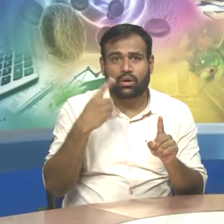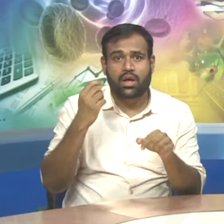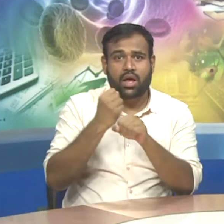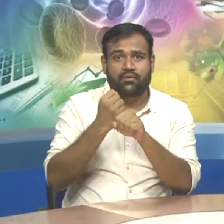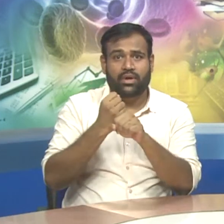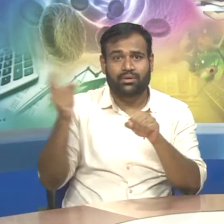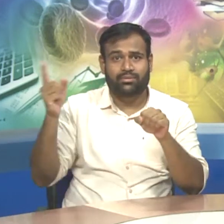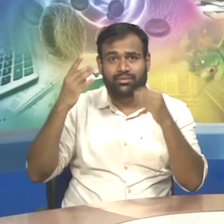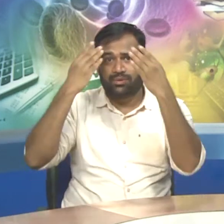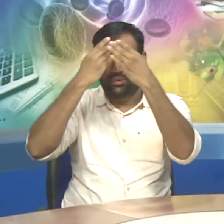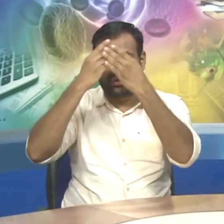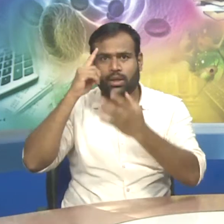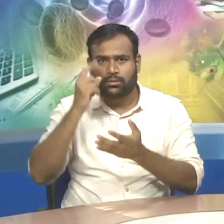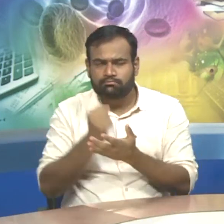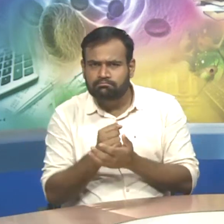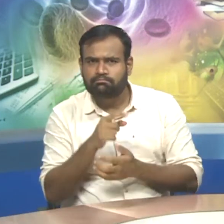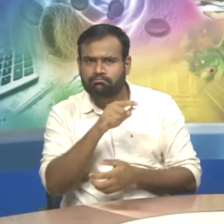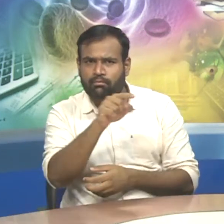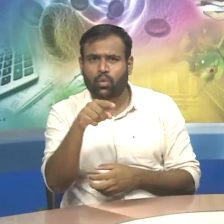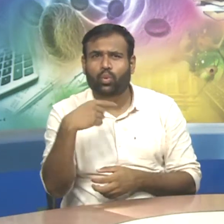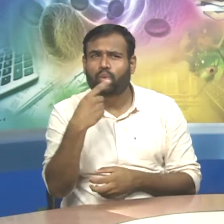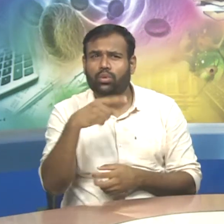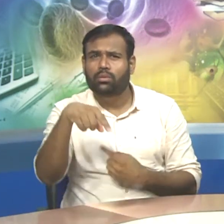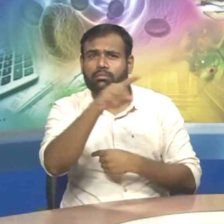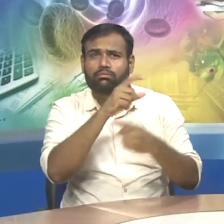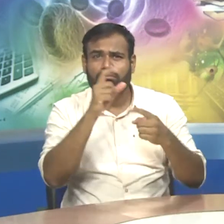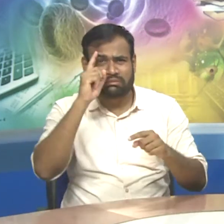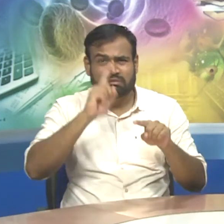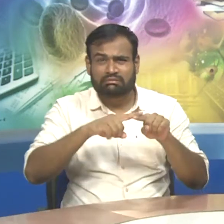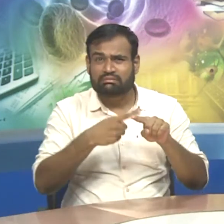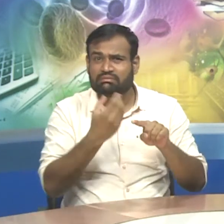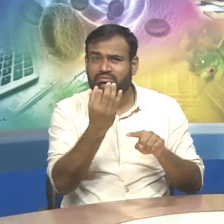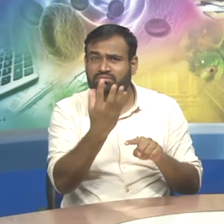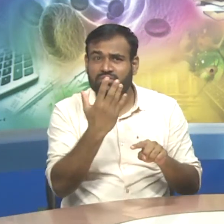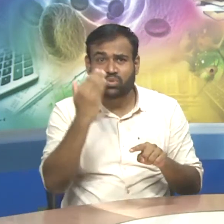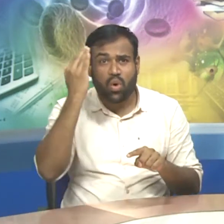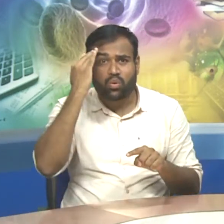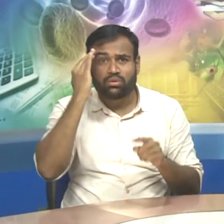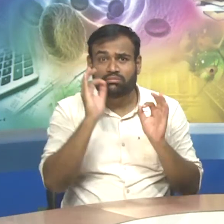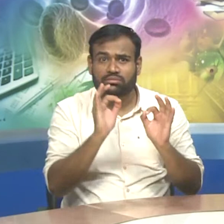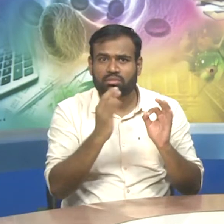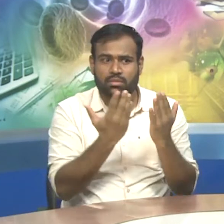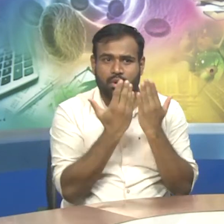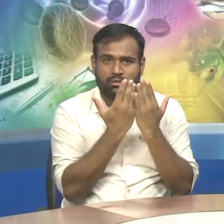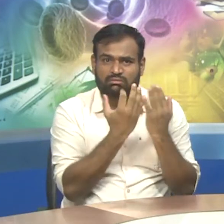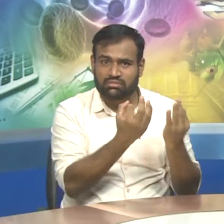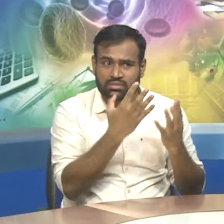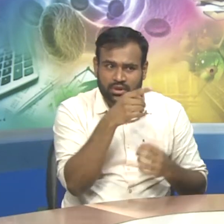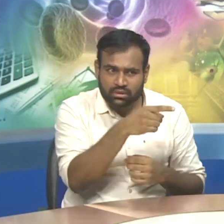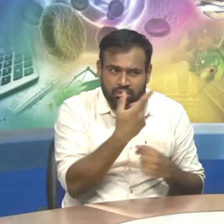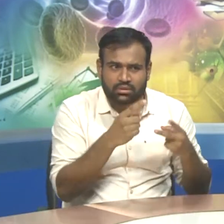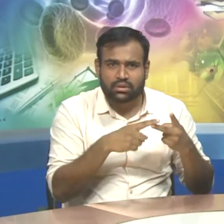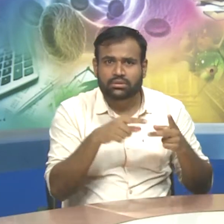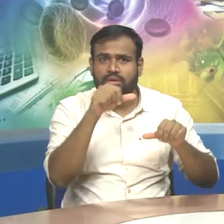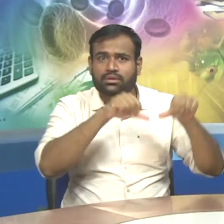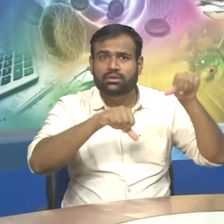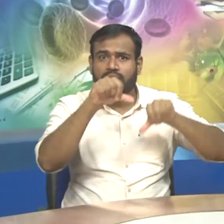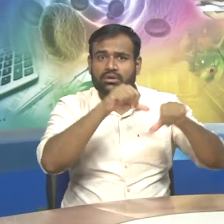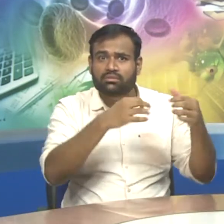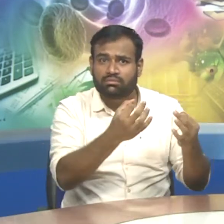And remaining, that means about 1/6 members are nominated by the governor from